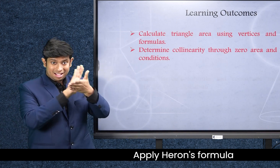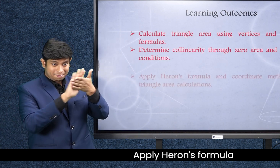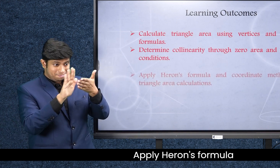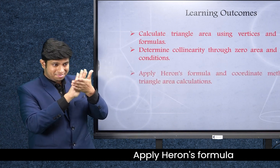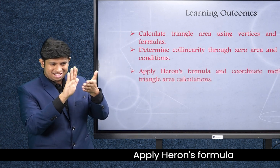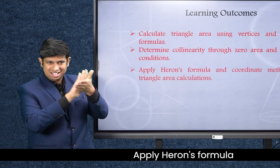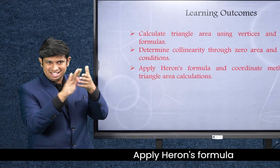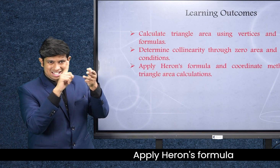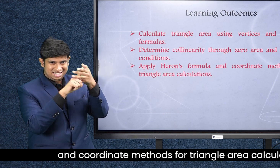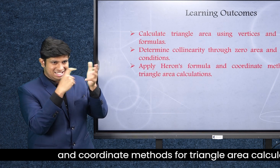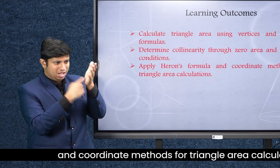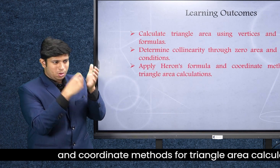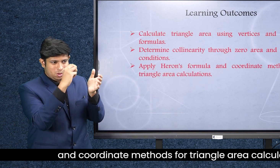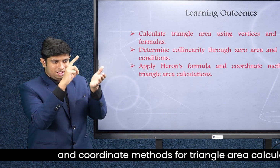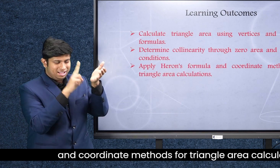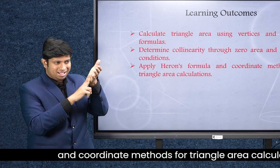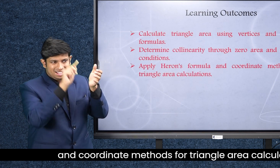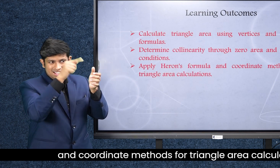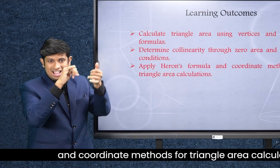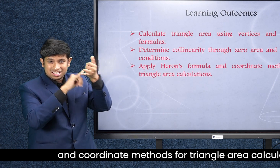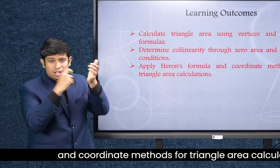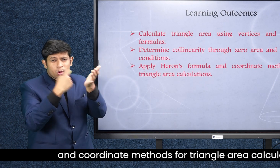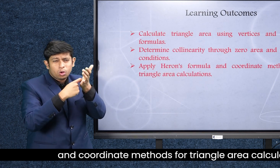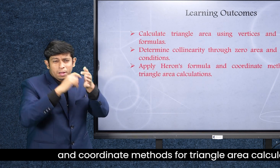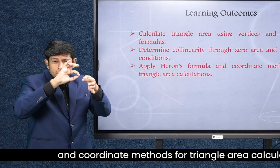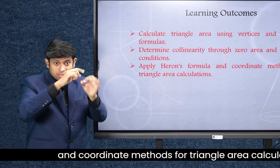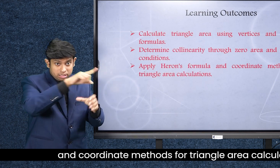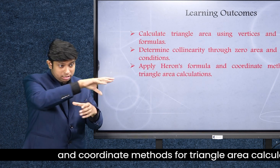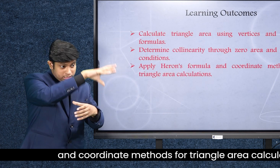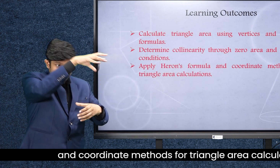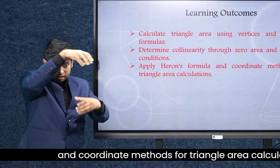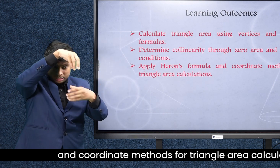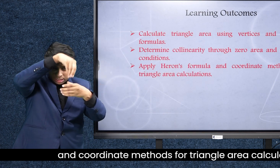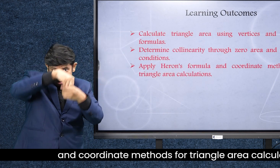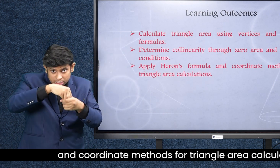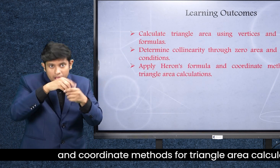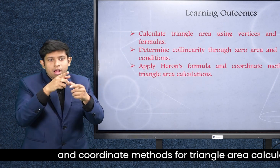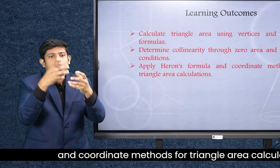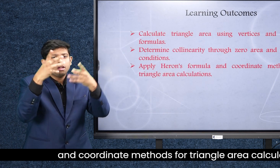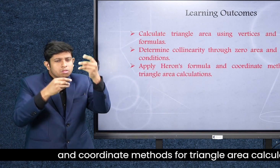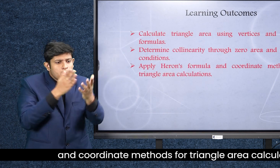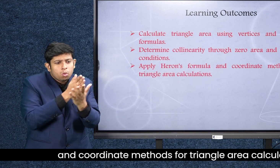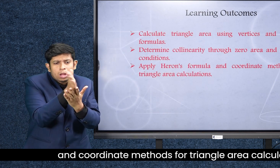Apply Heron's formula and coordinate methods for triangle area calculations.